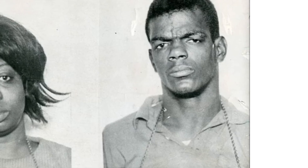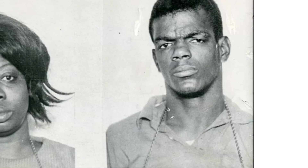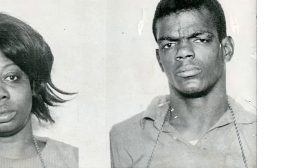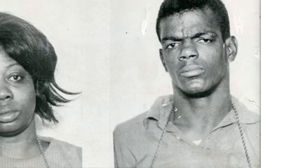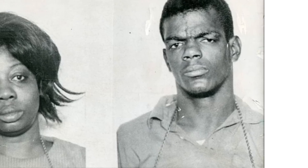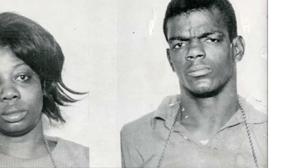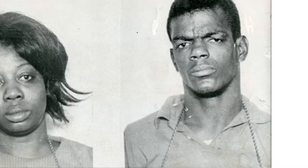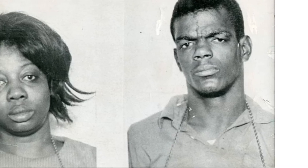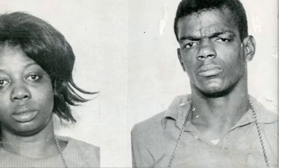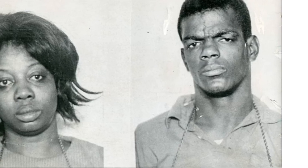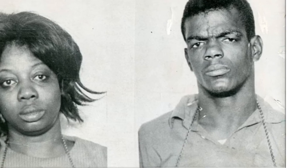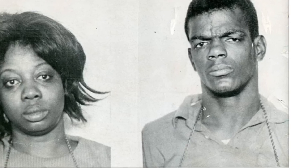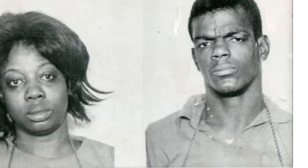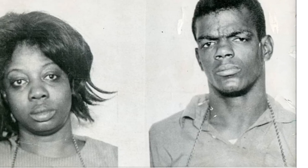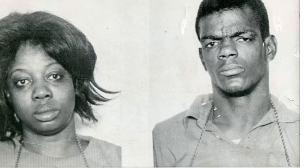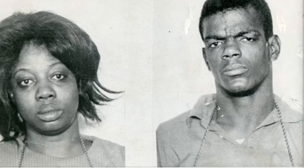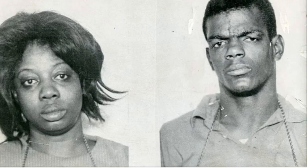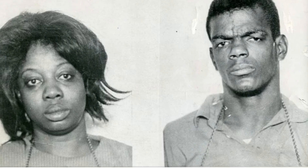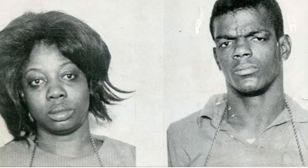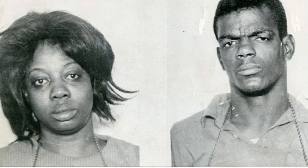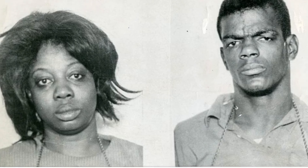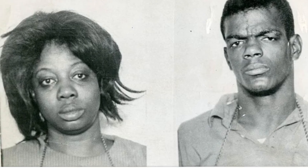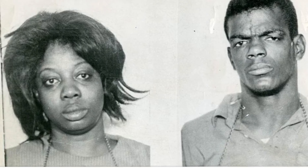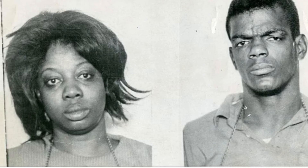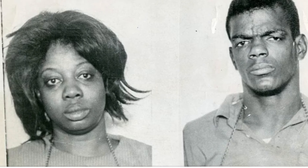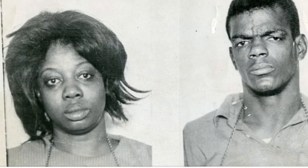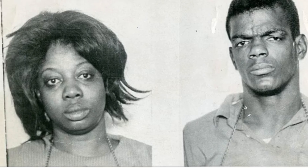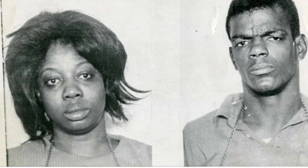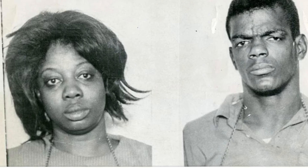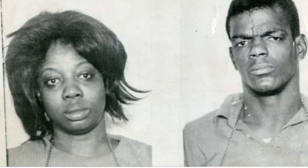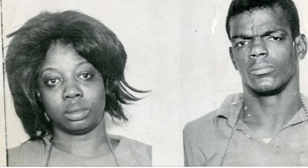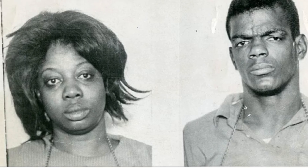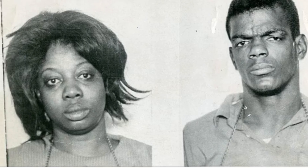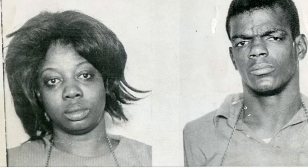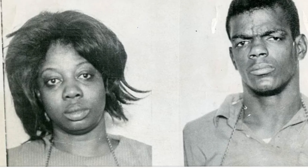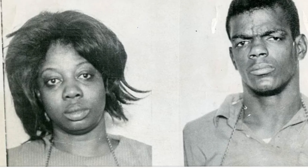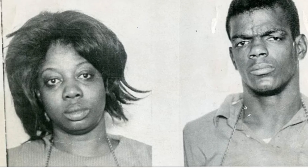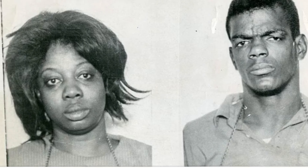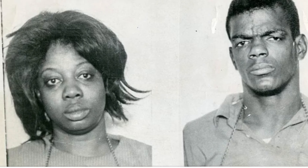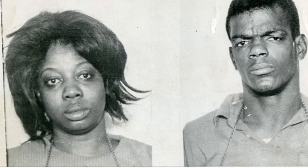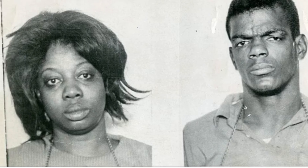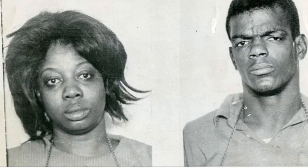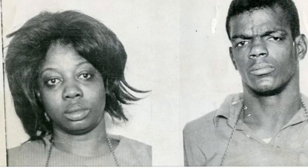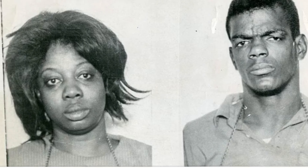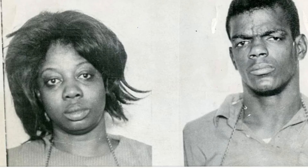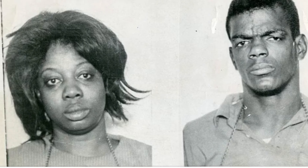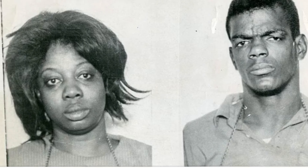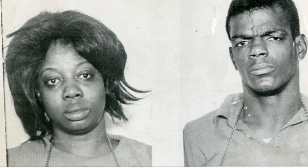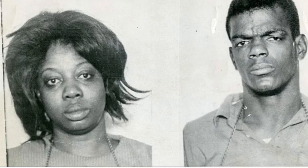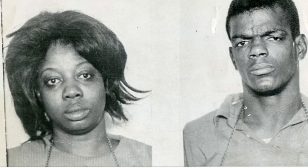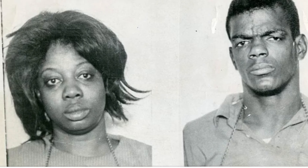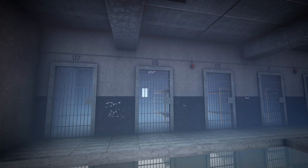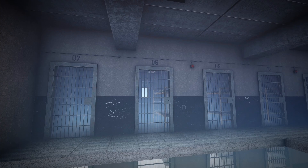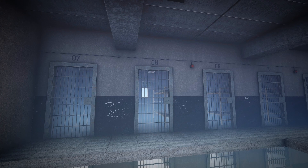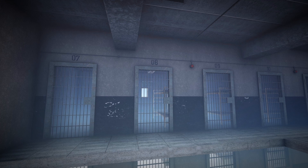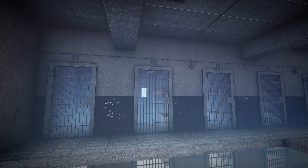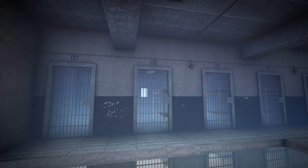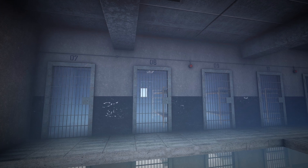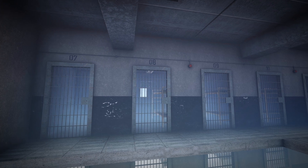highlighted serious flaws in the legal system's ability to handle deaf defendants. While no effective way to communicate, his case became a